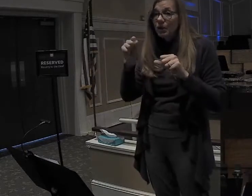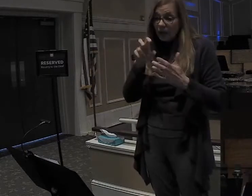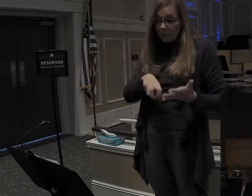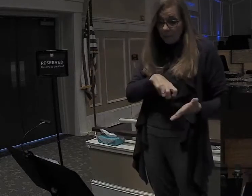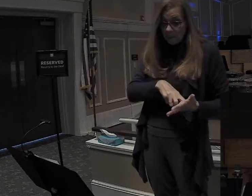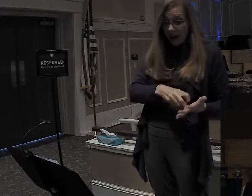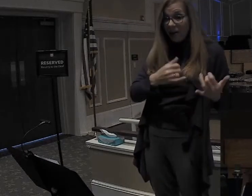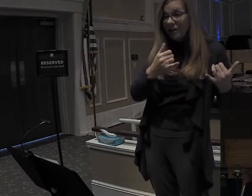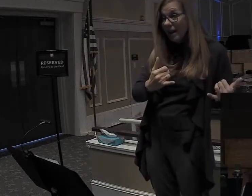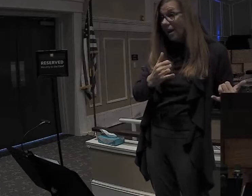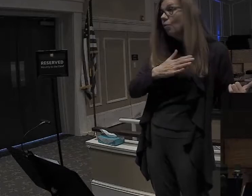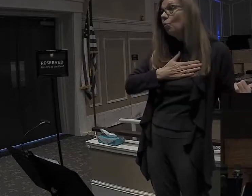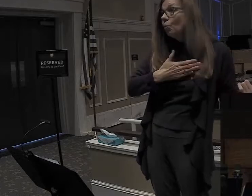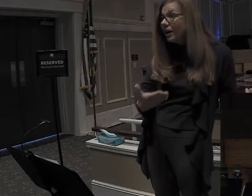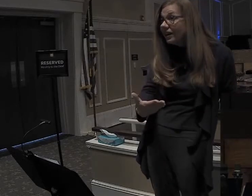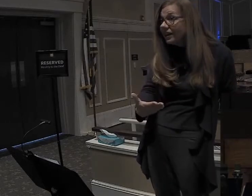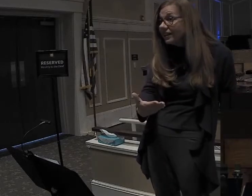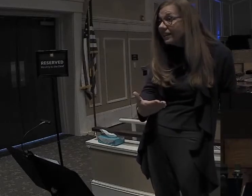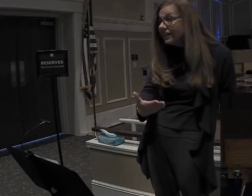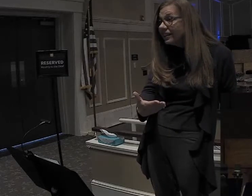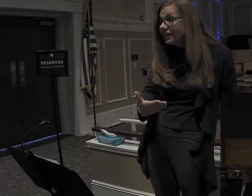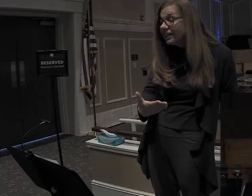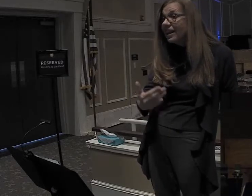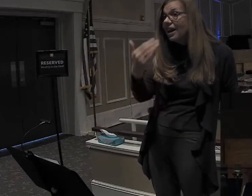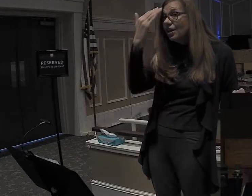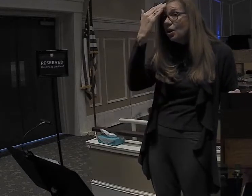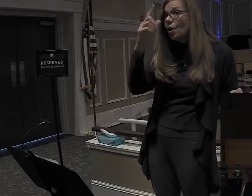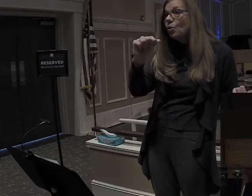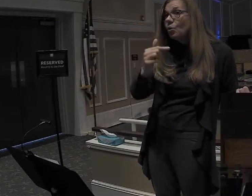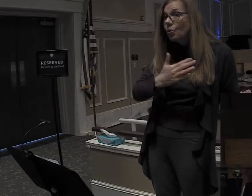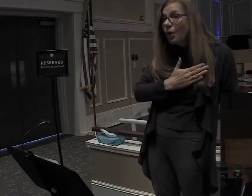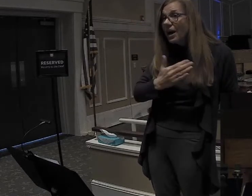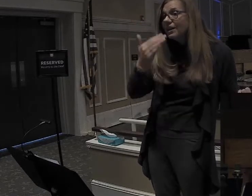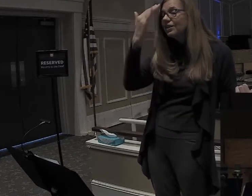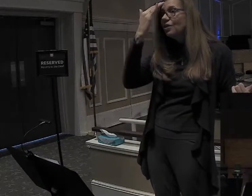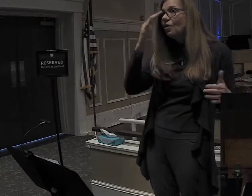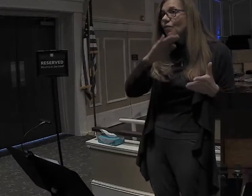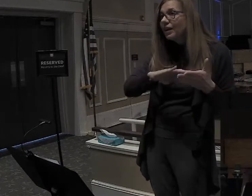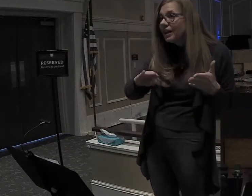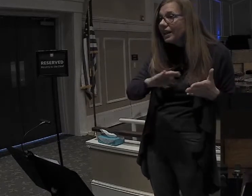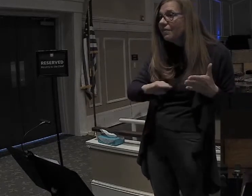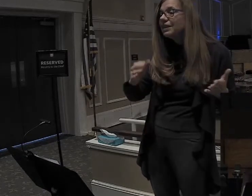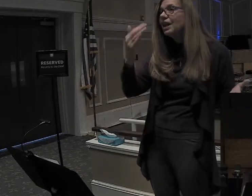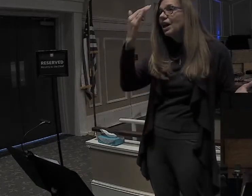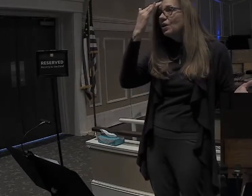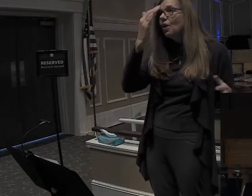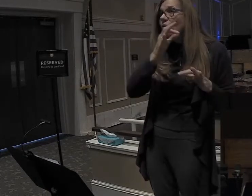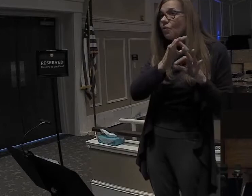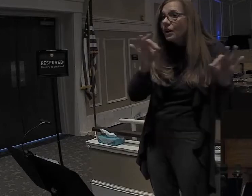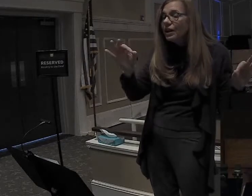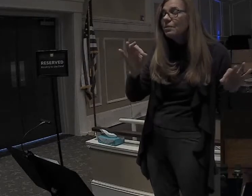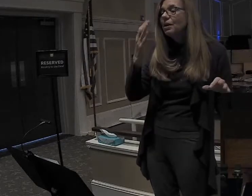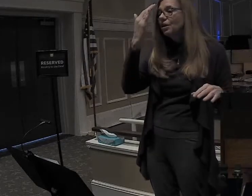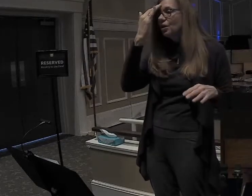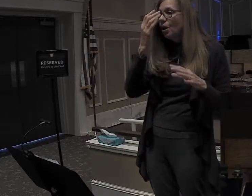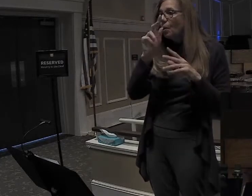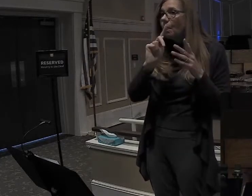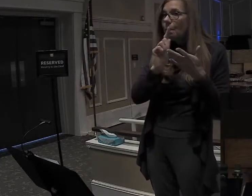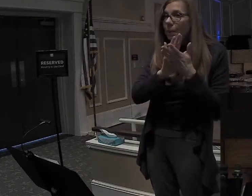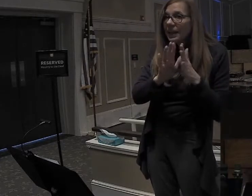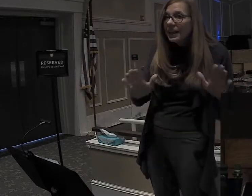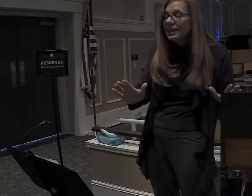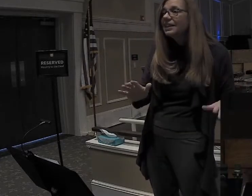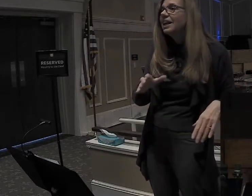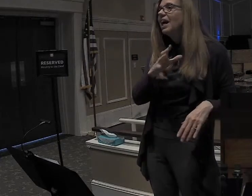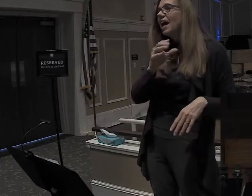now willingly and know his grace and his forgiveness and his freedom and his peace and the